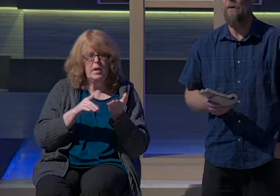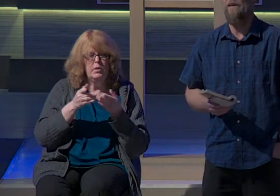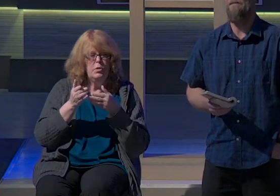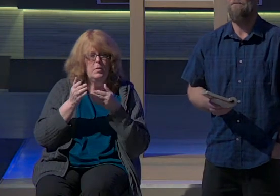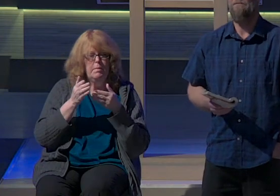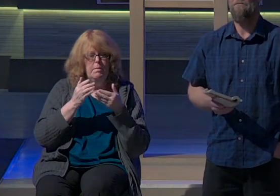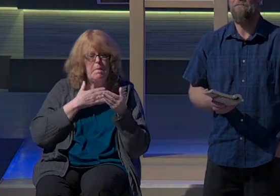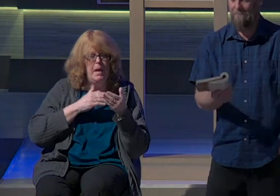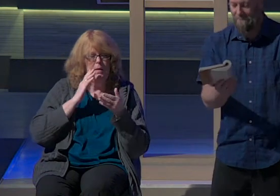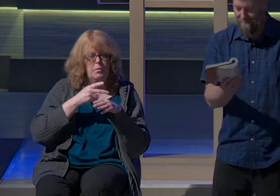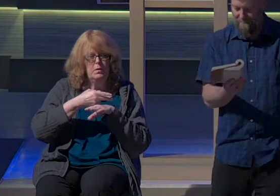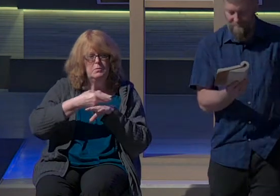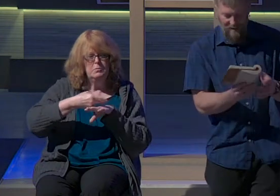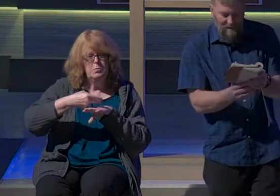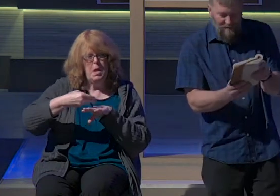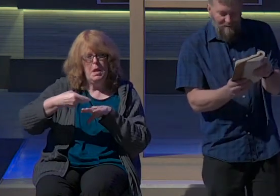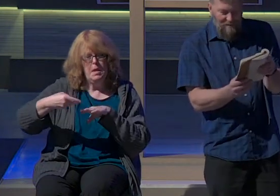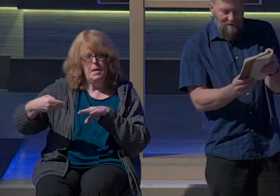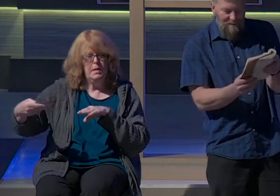dragged away,